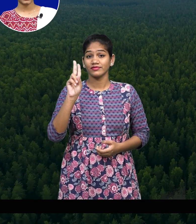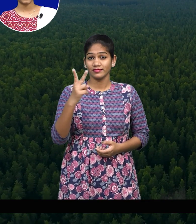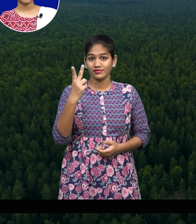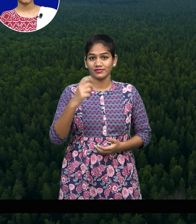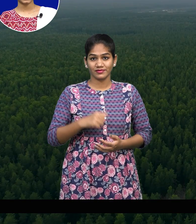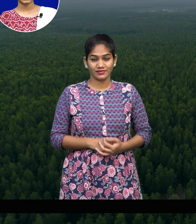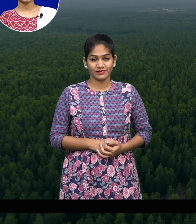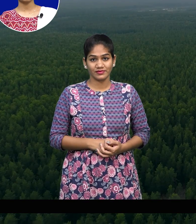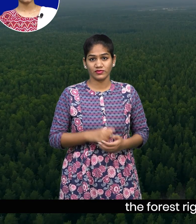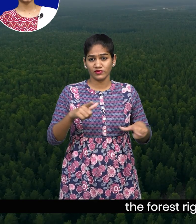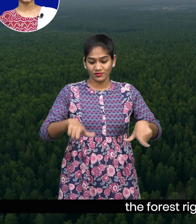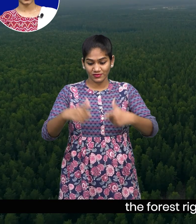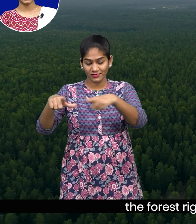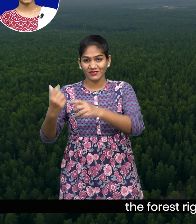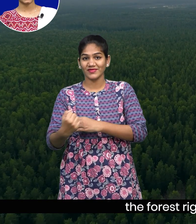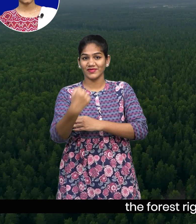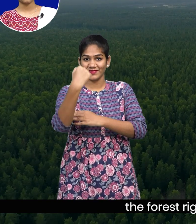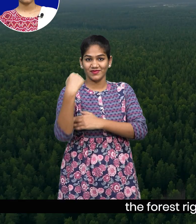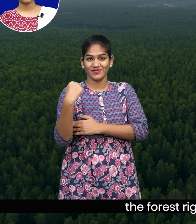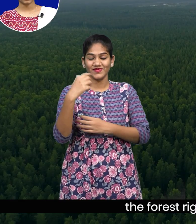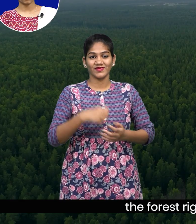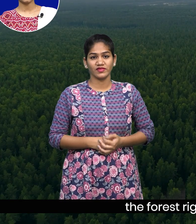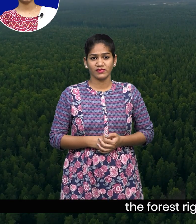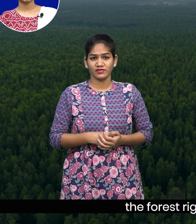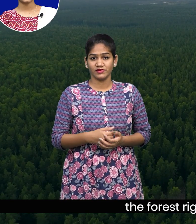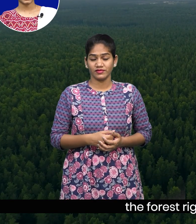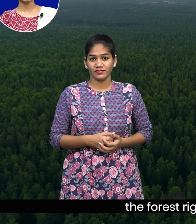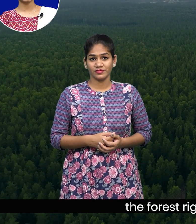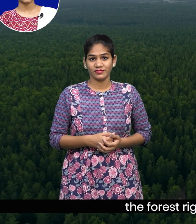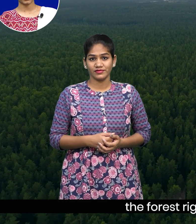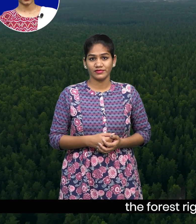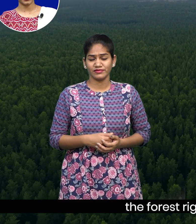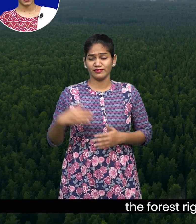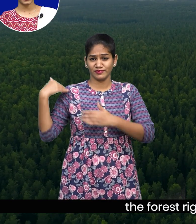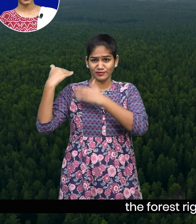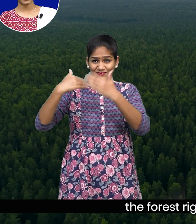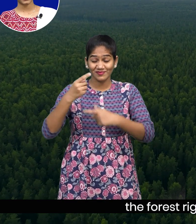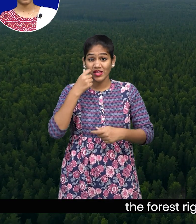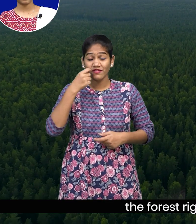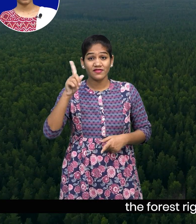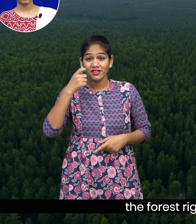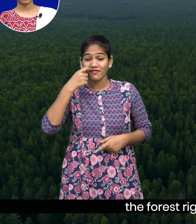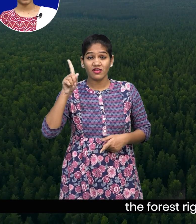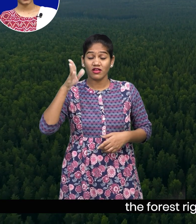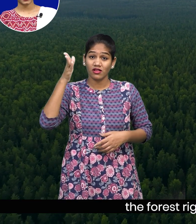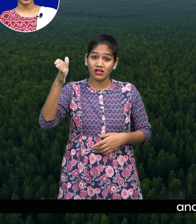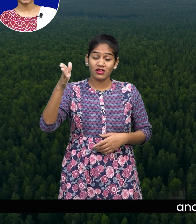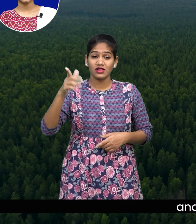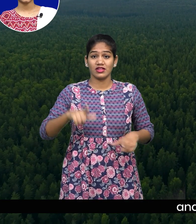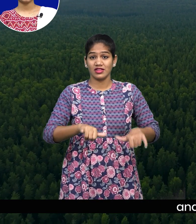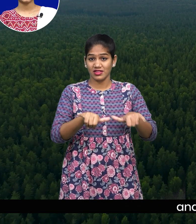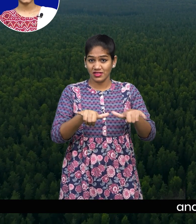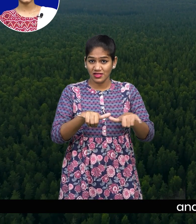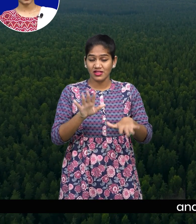Secondly, the forest rights on ancestral lands